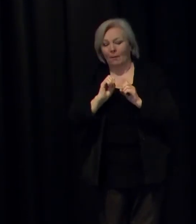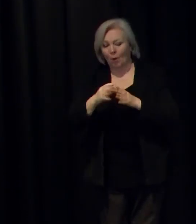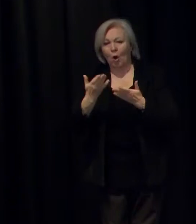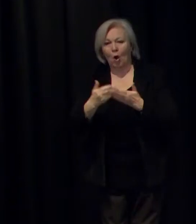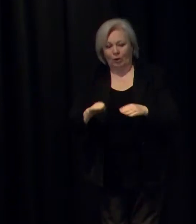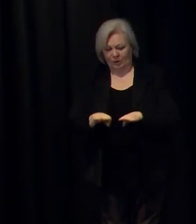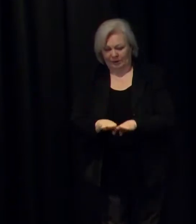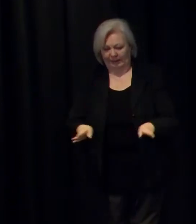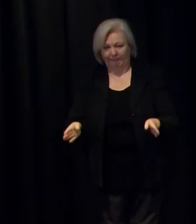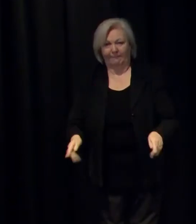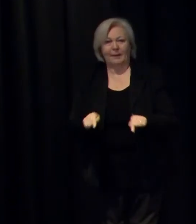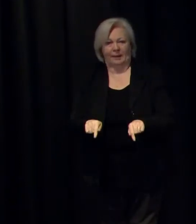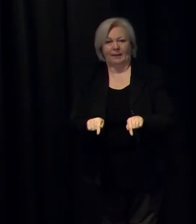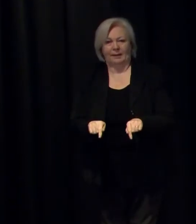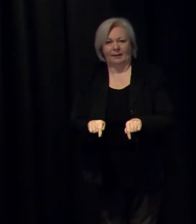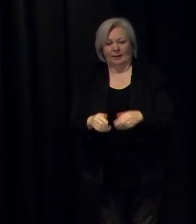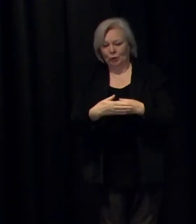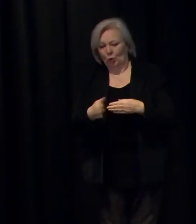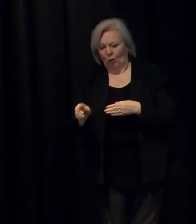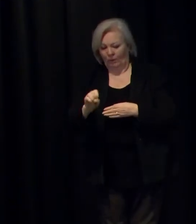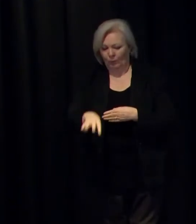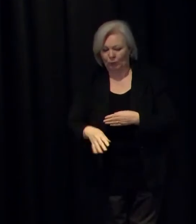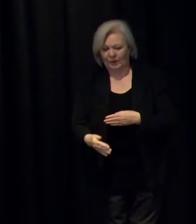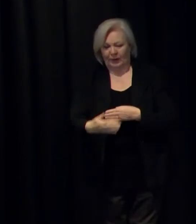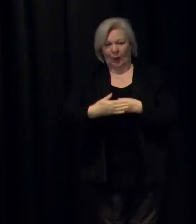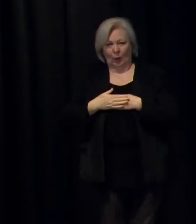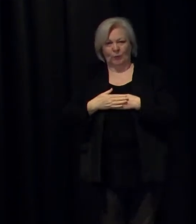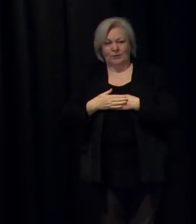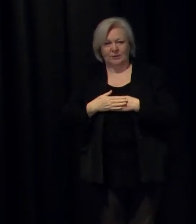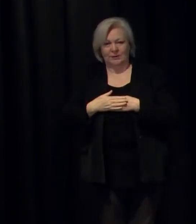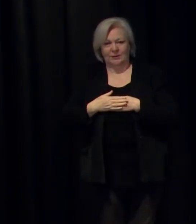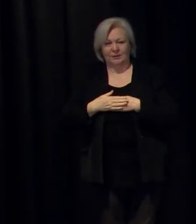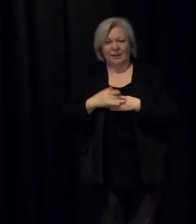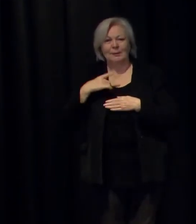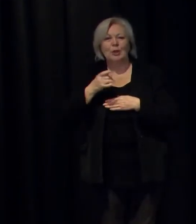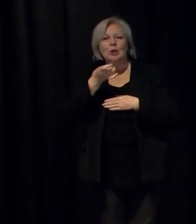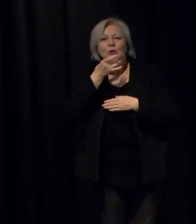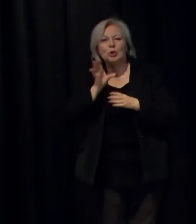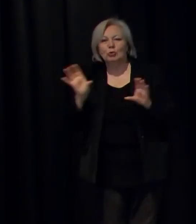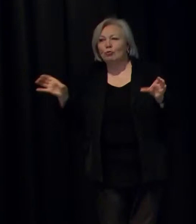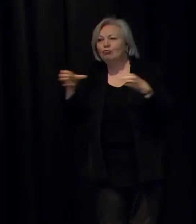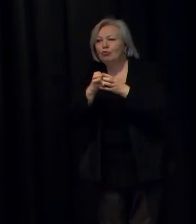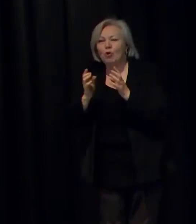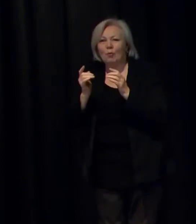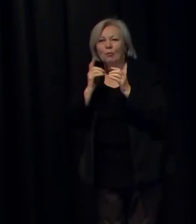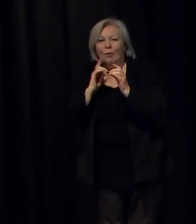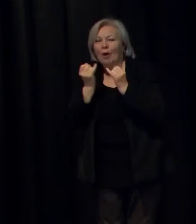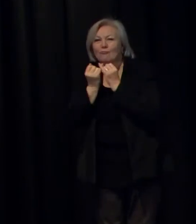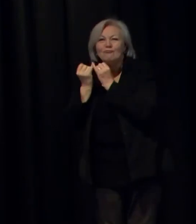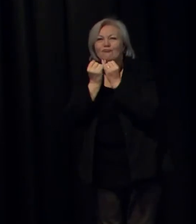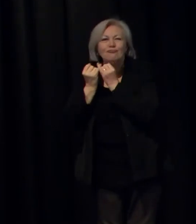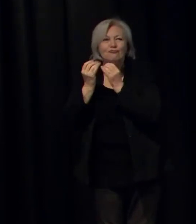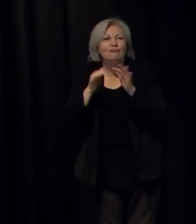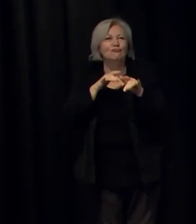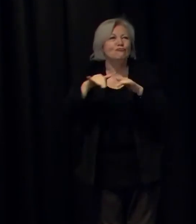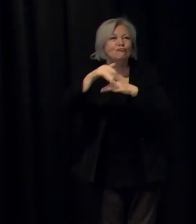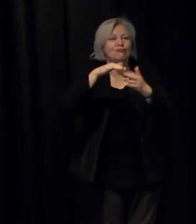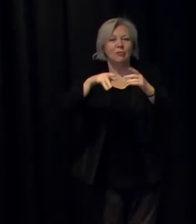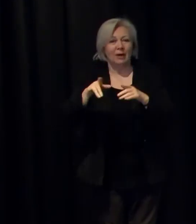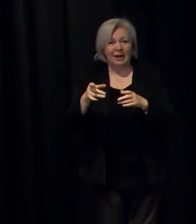face-to-face interaction. Again, understanding that we're talking about kids congregating in large numbers here. They are not going to be vaccinated,